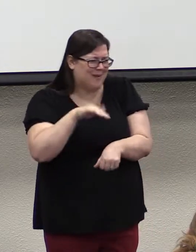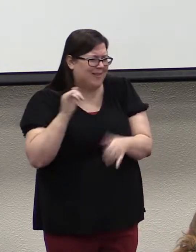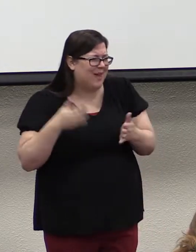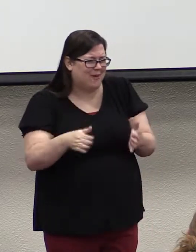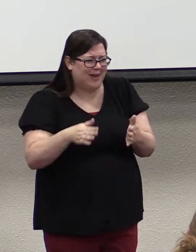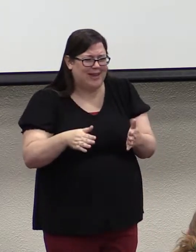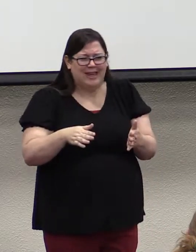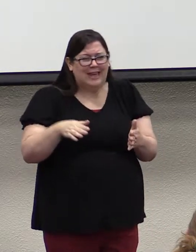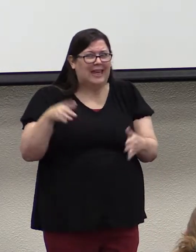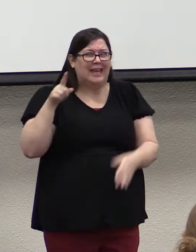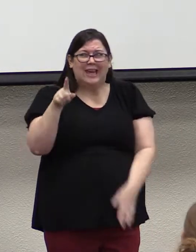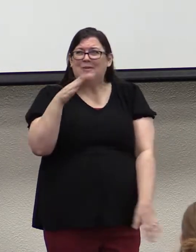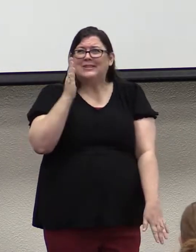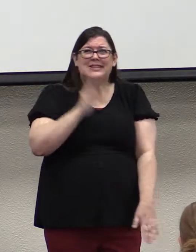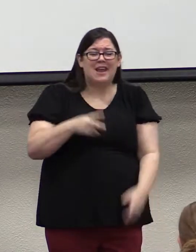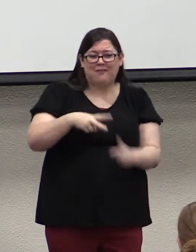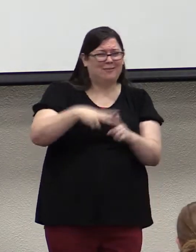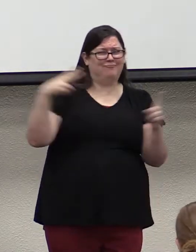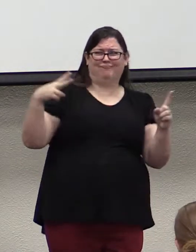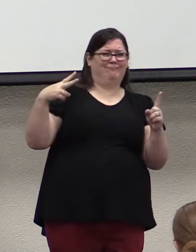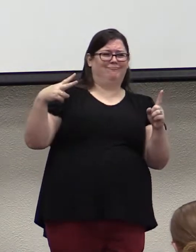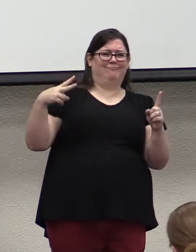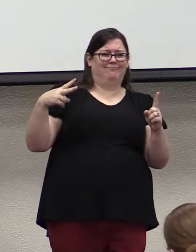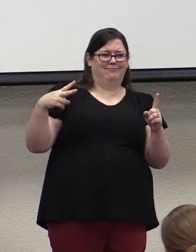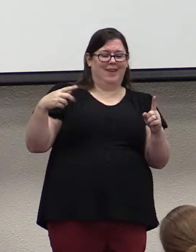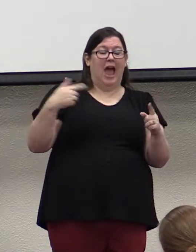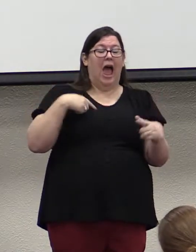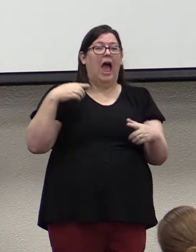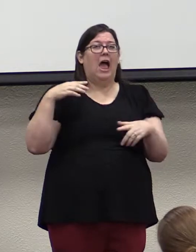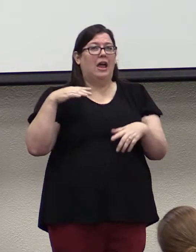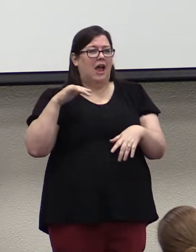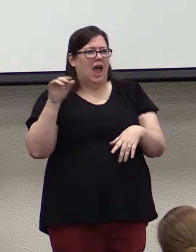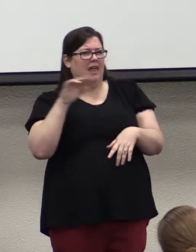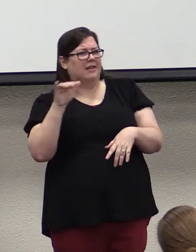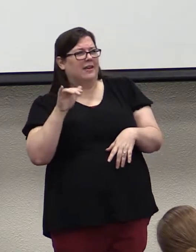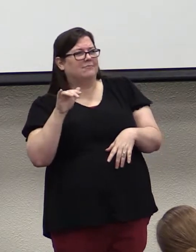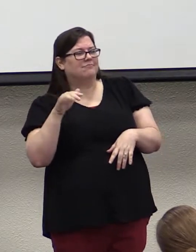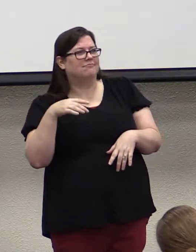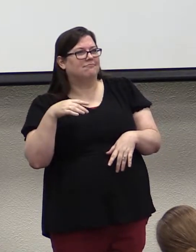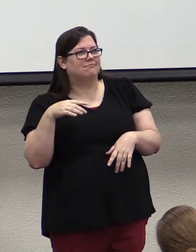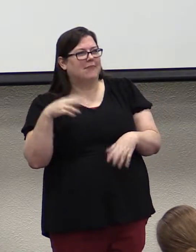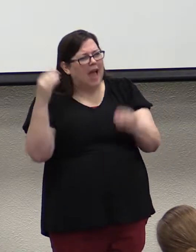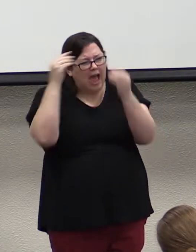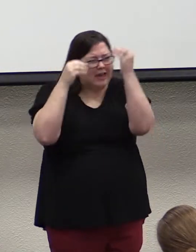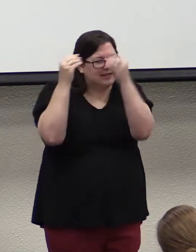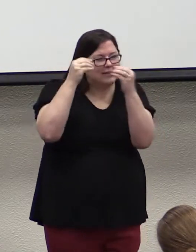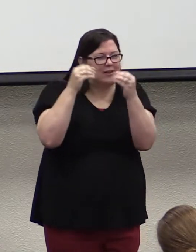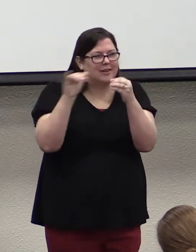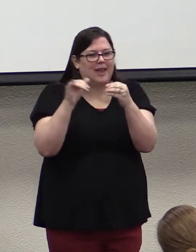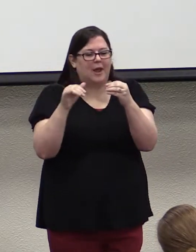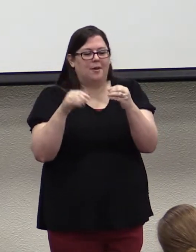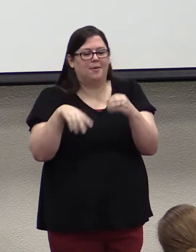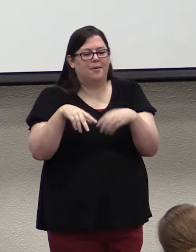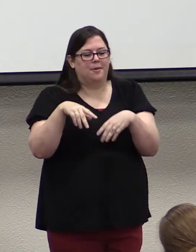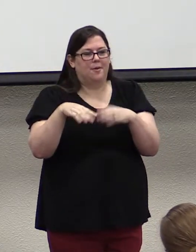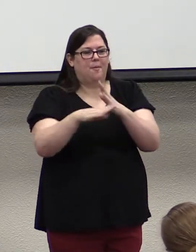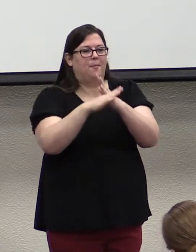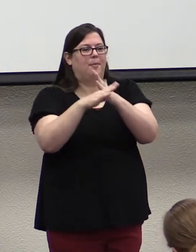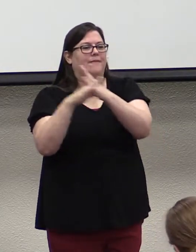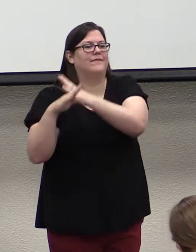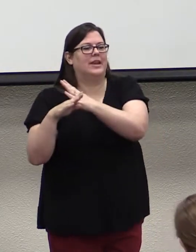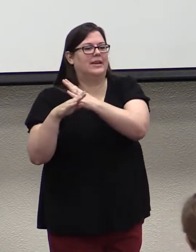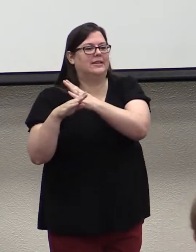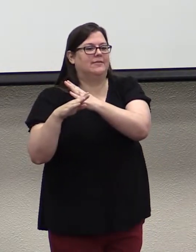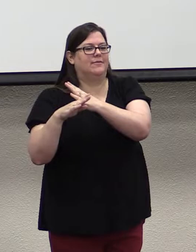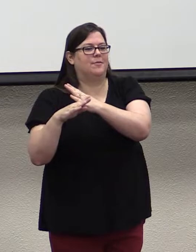place. I look at it more as preventative maintenance. He was going off by himself to knock off the